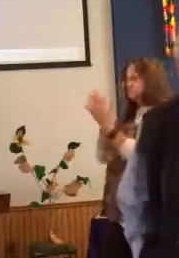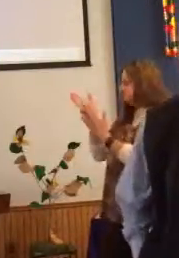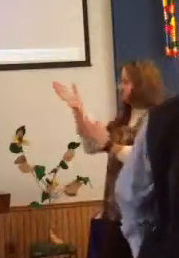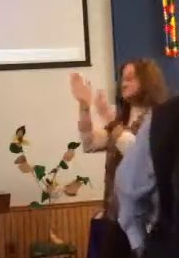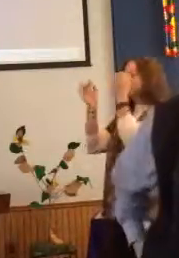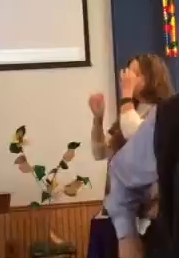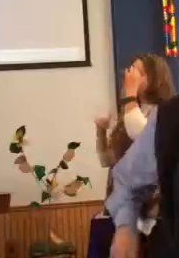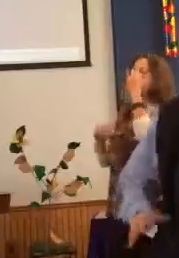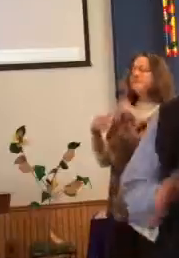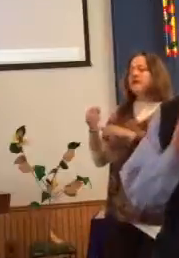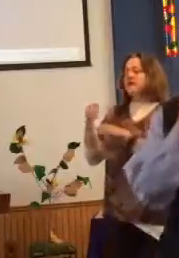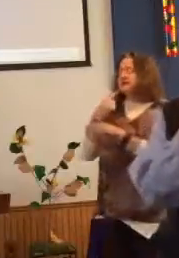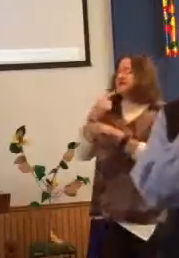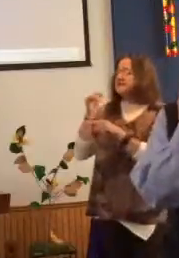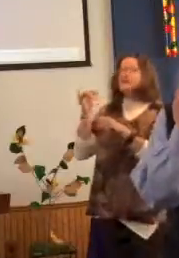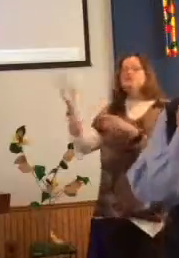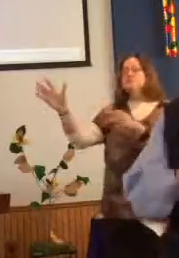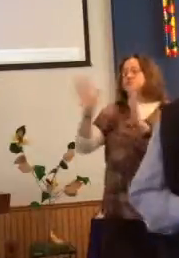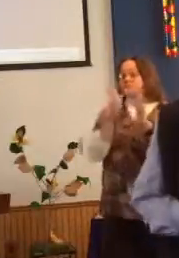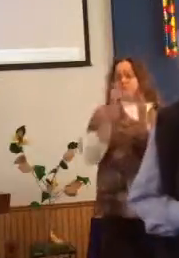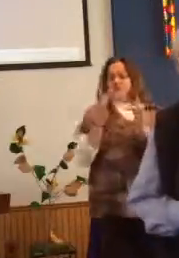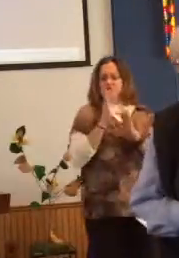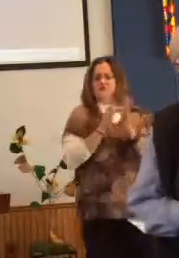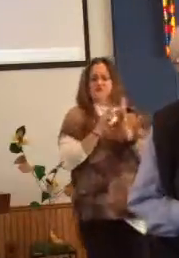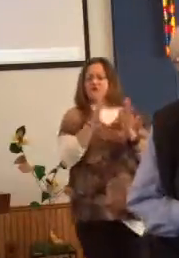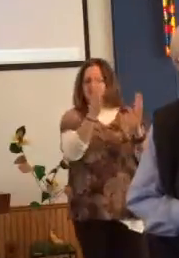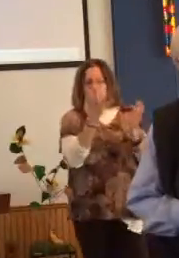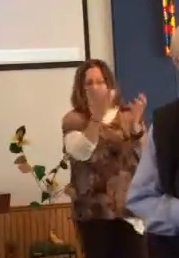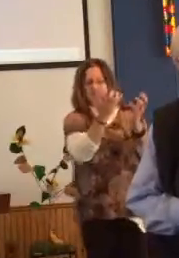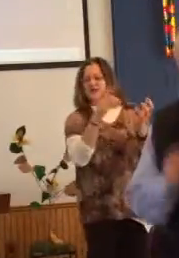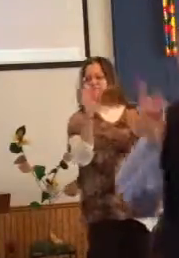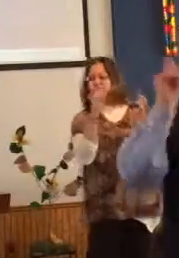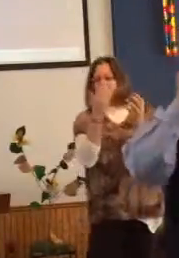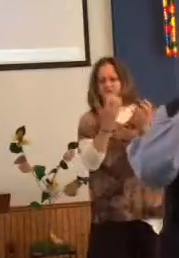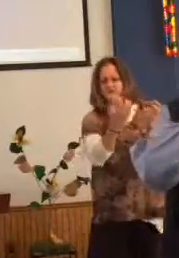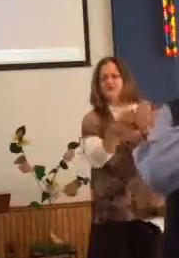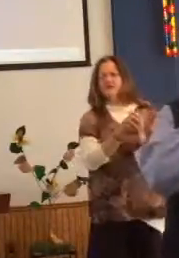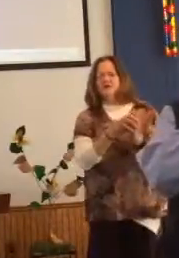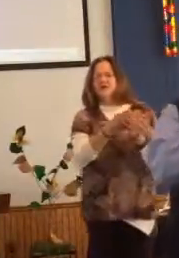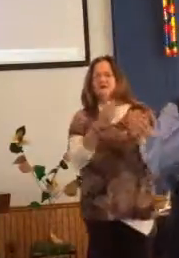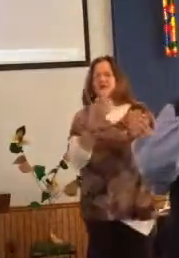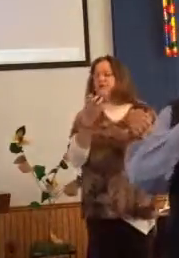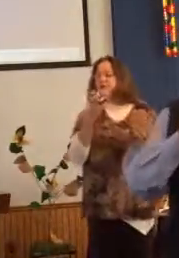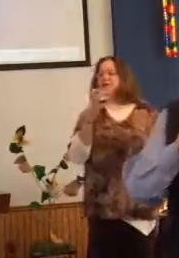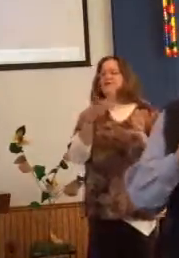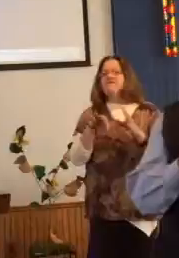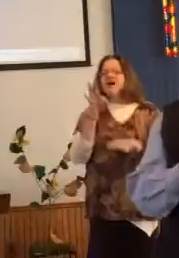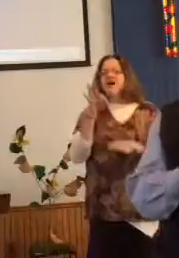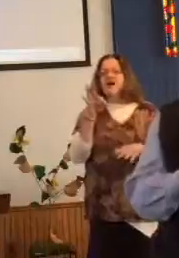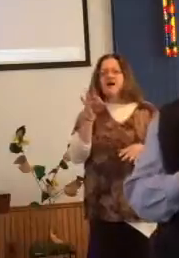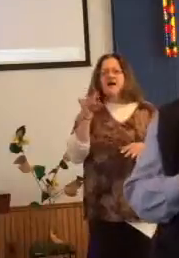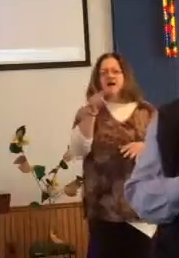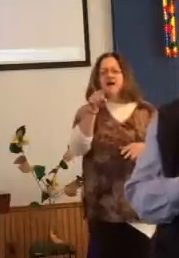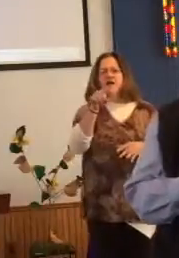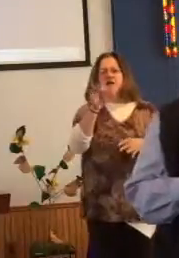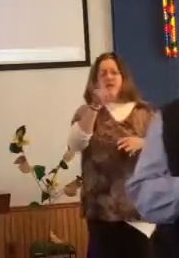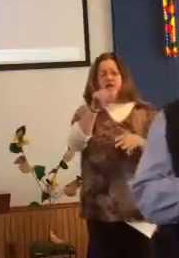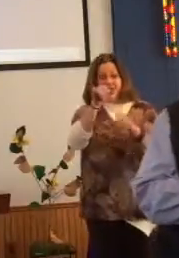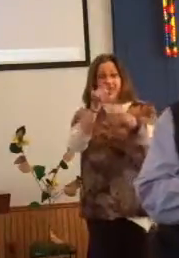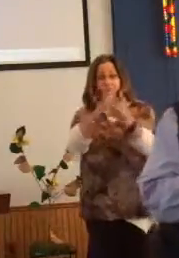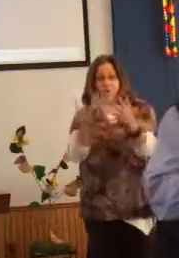sent the disciples ahead to find the colt. They went, and there it was.